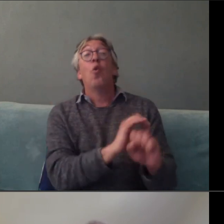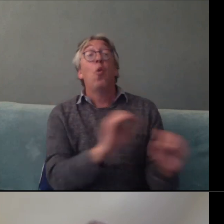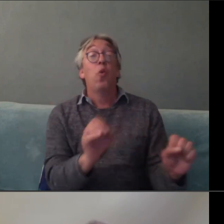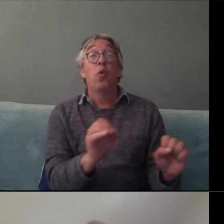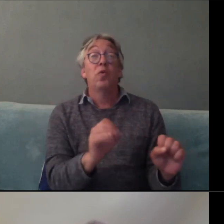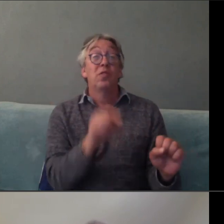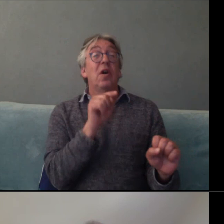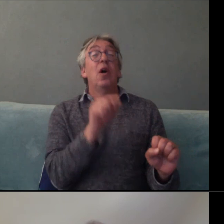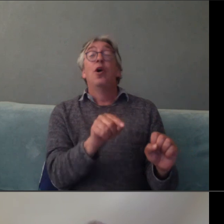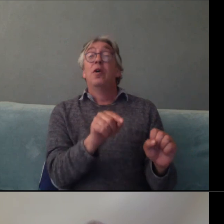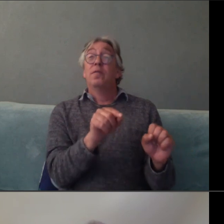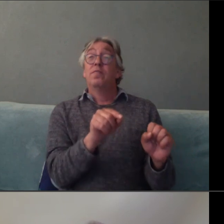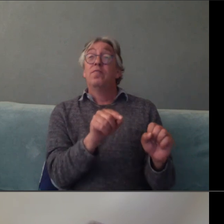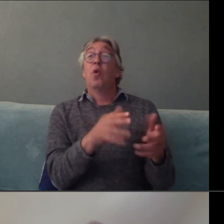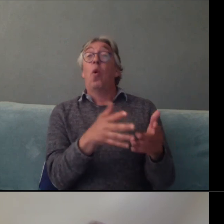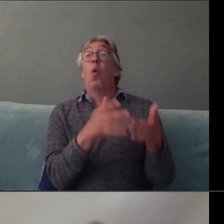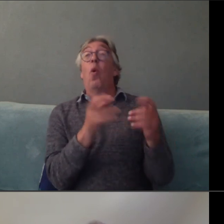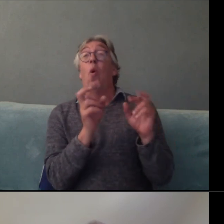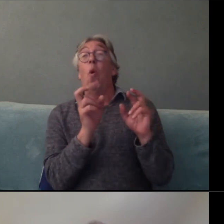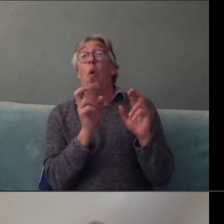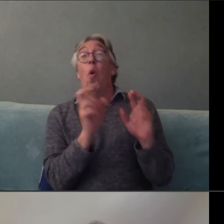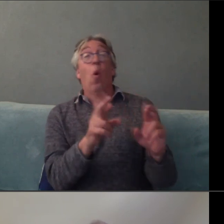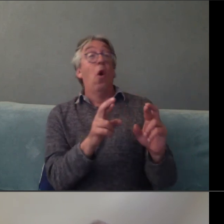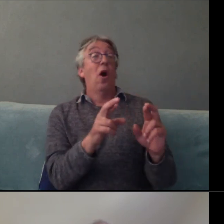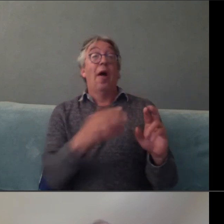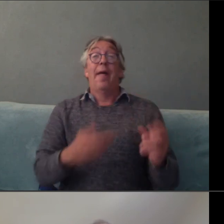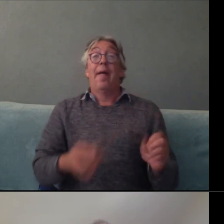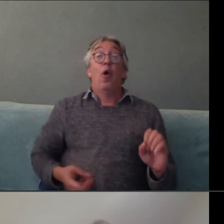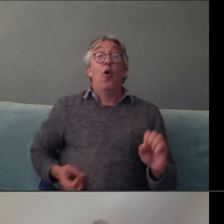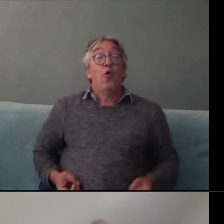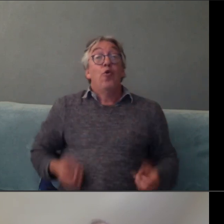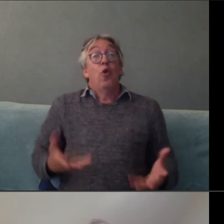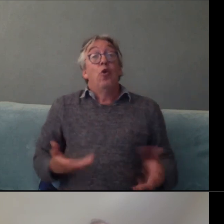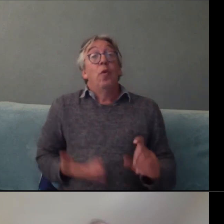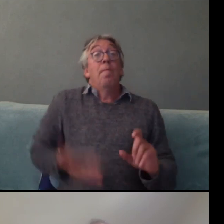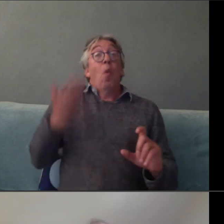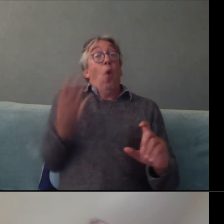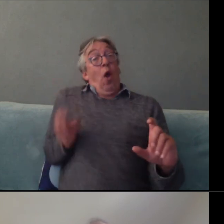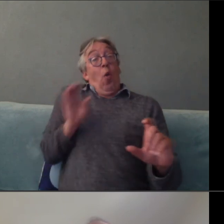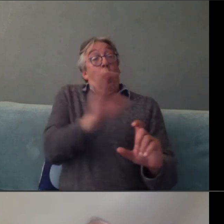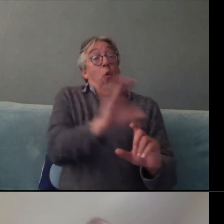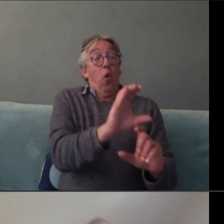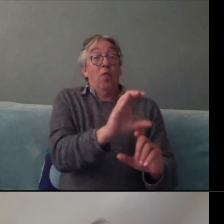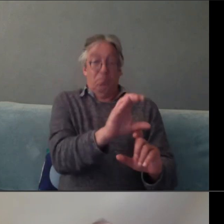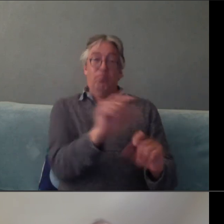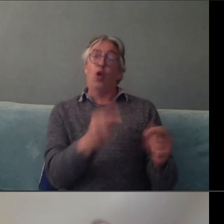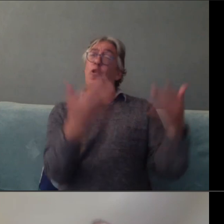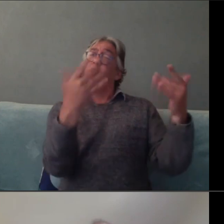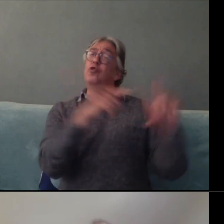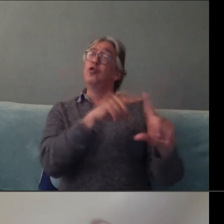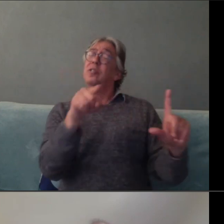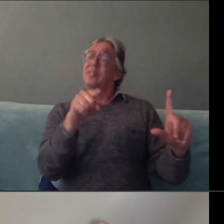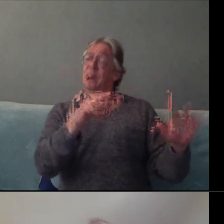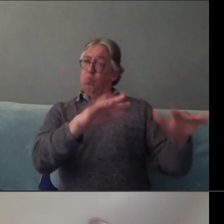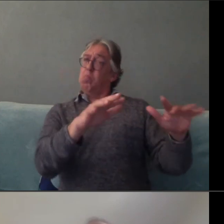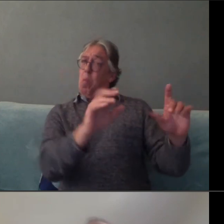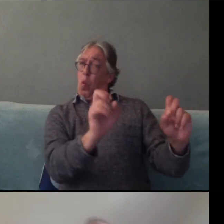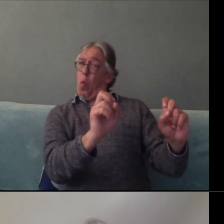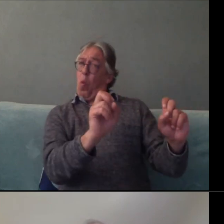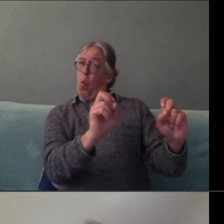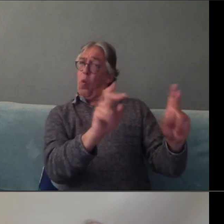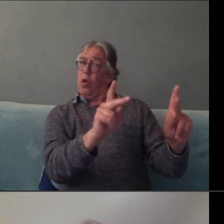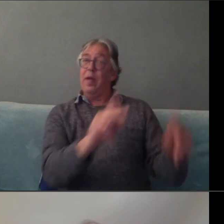consistent in terms of estimates, but to be honest, when we try to make estimates, we don't use